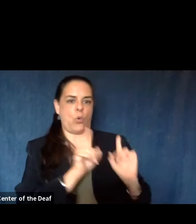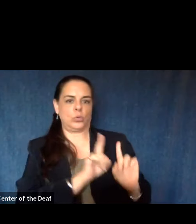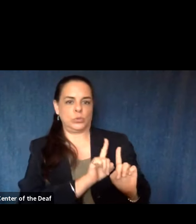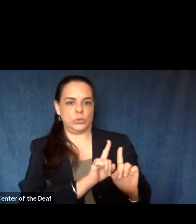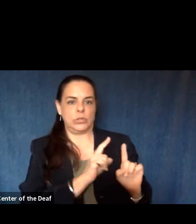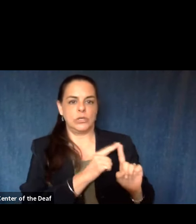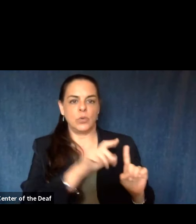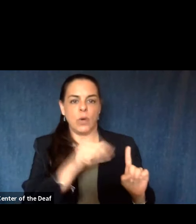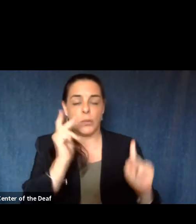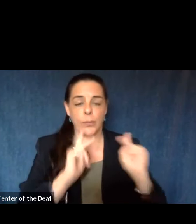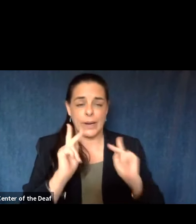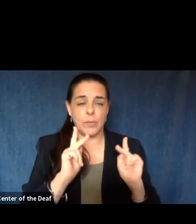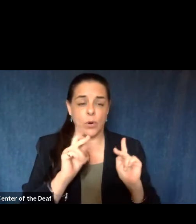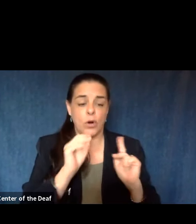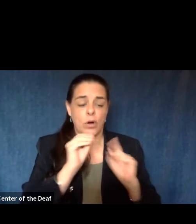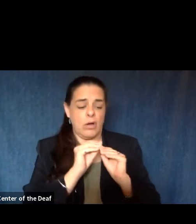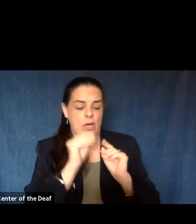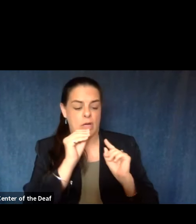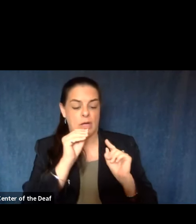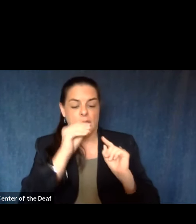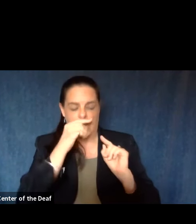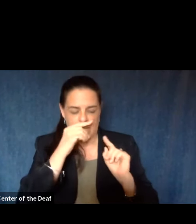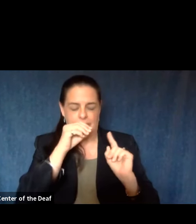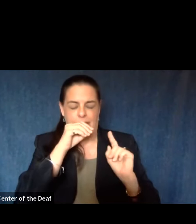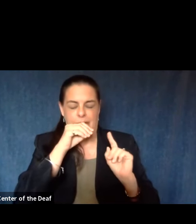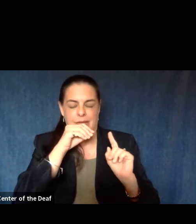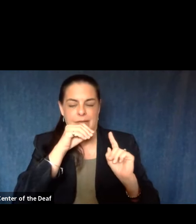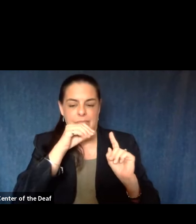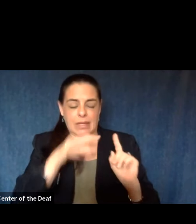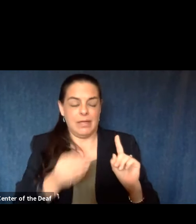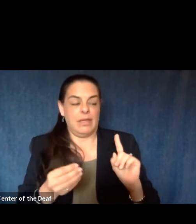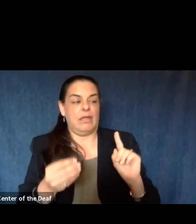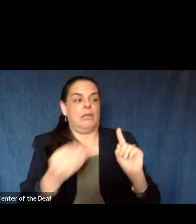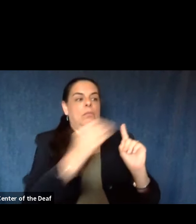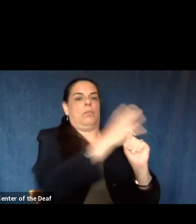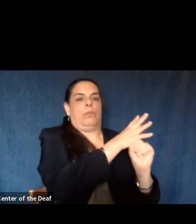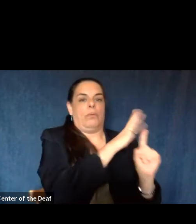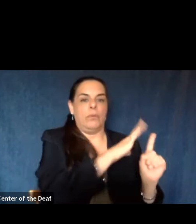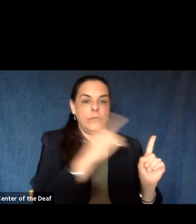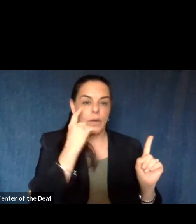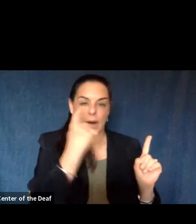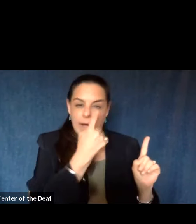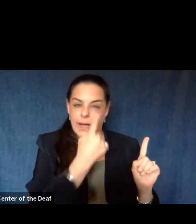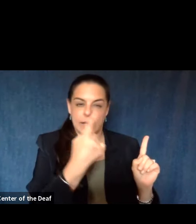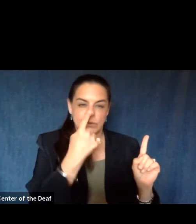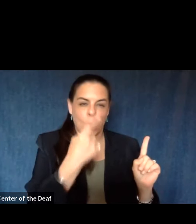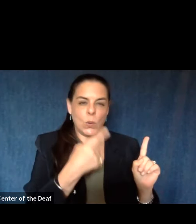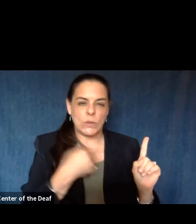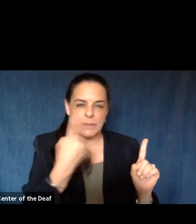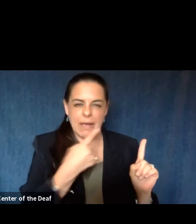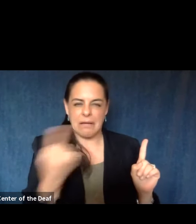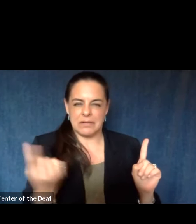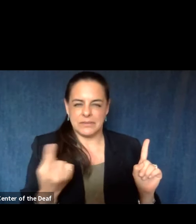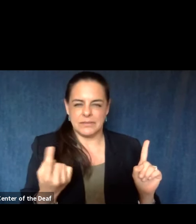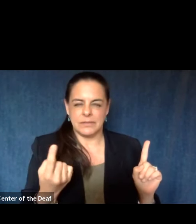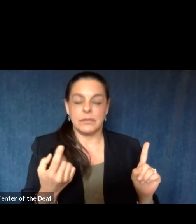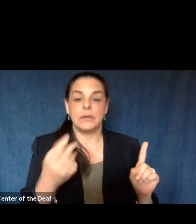other people, and those droplets being able to get into your mouth or nose or eyes. So we believe the